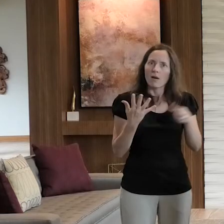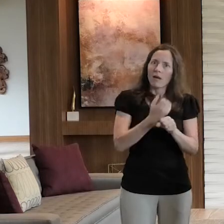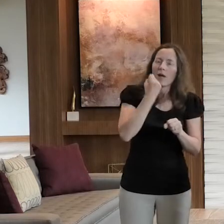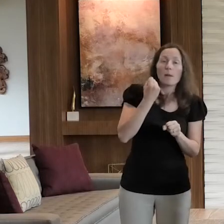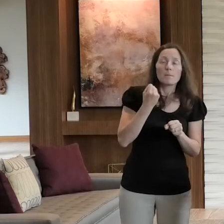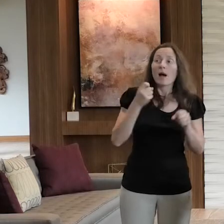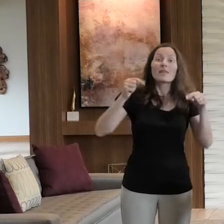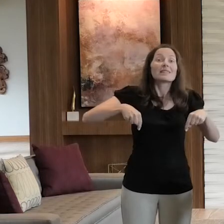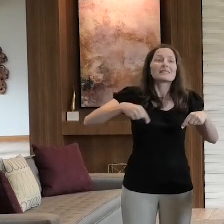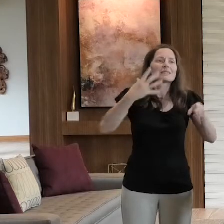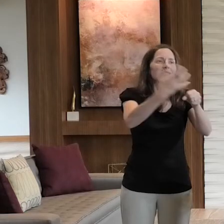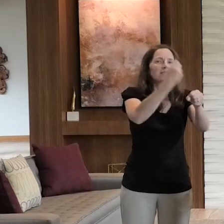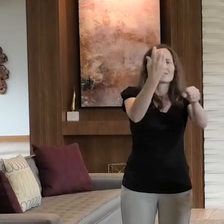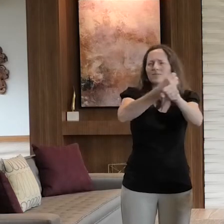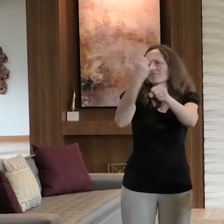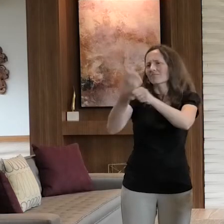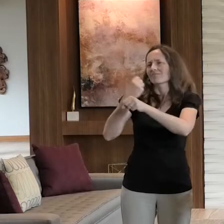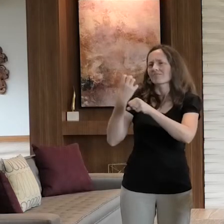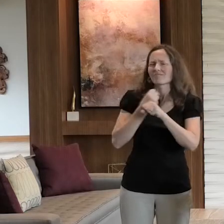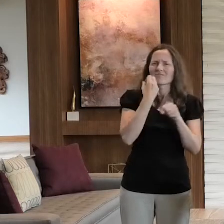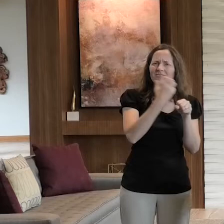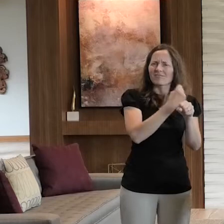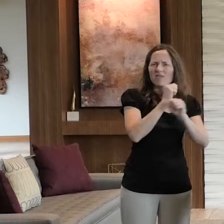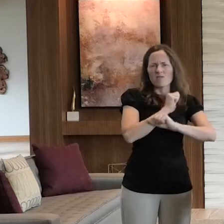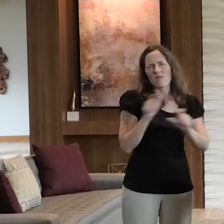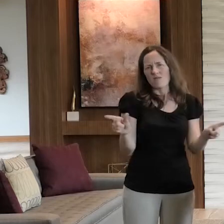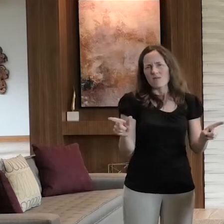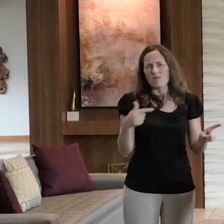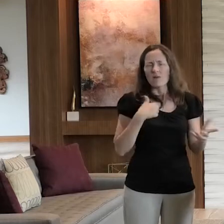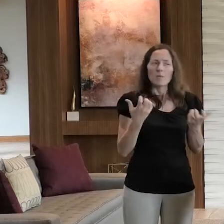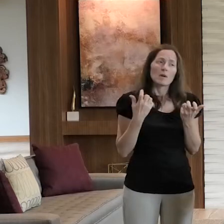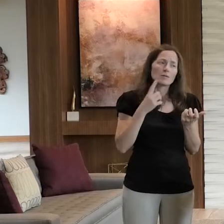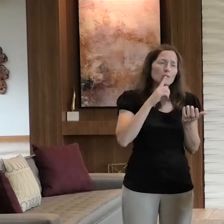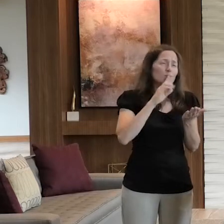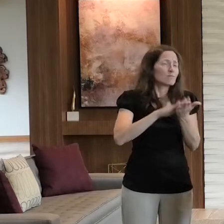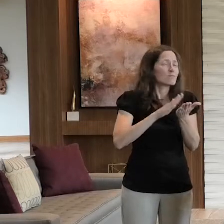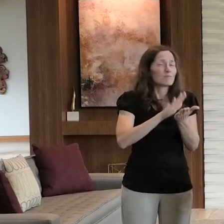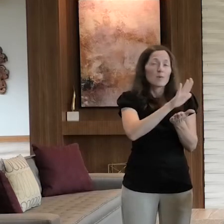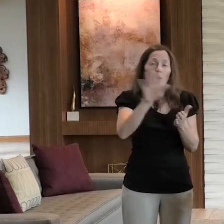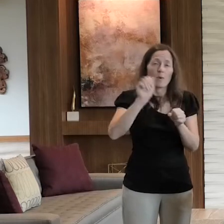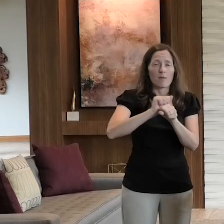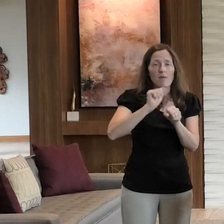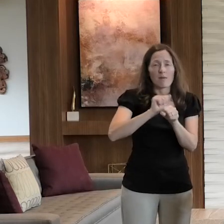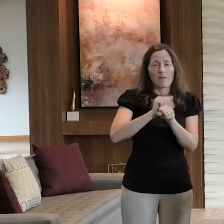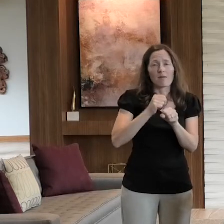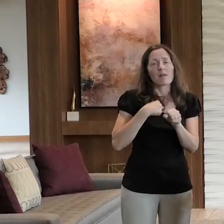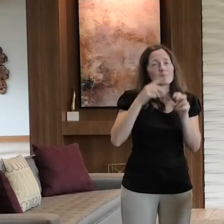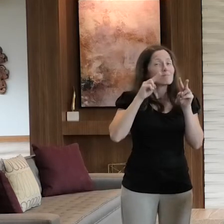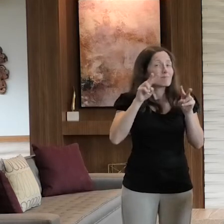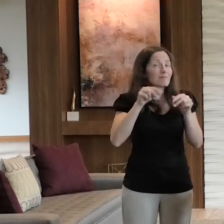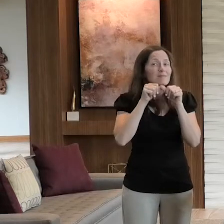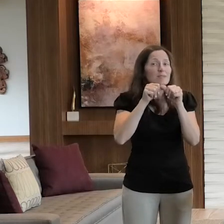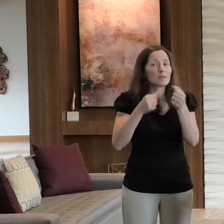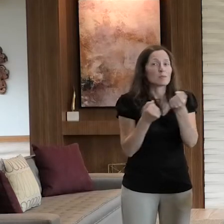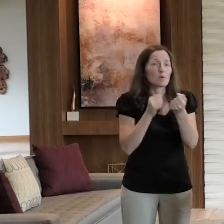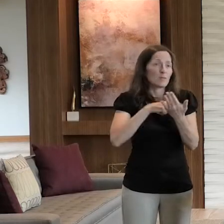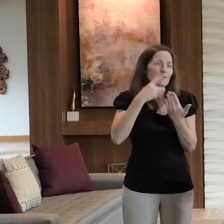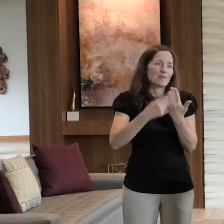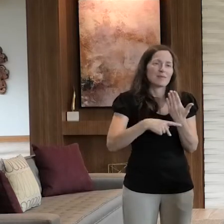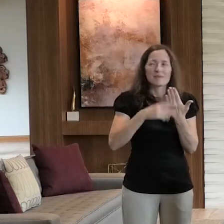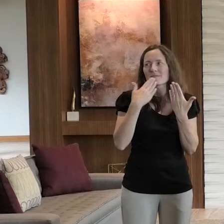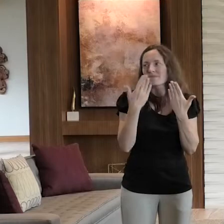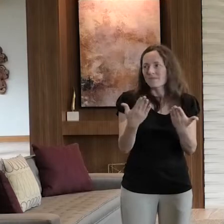situations. So I thank you to all of those who made this happen and commend you on your efforts, and looking forward to continuing to support programs like this. Thank you.